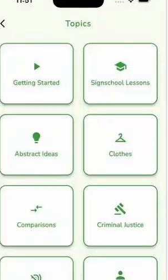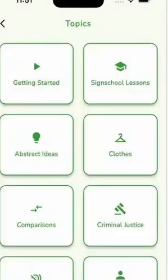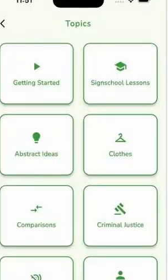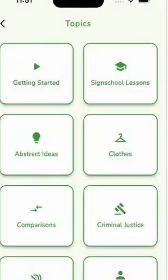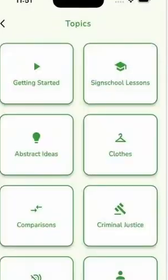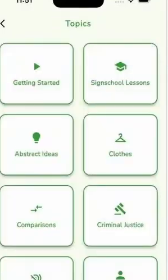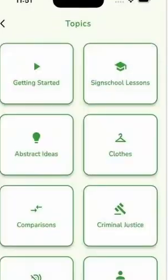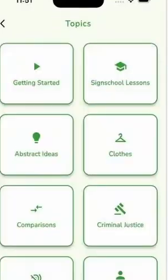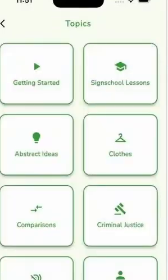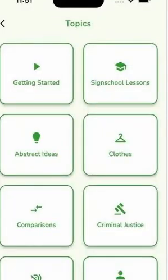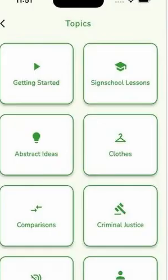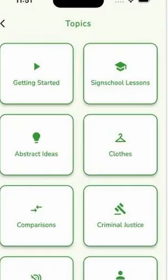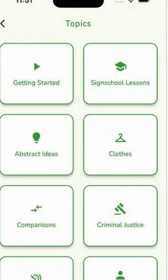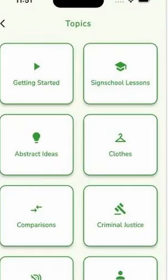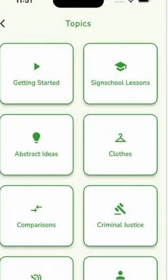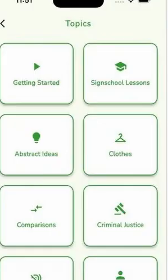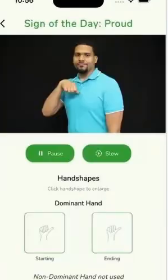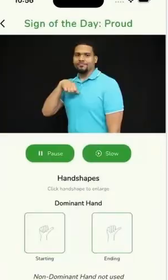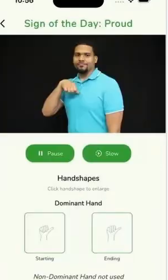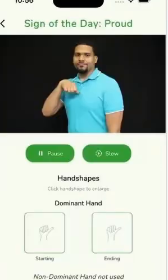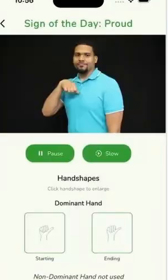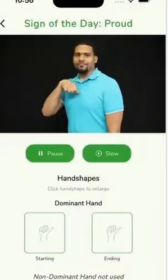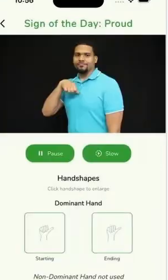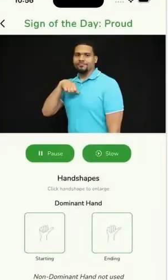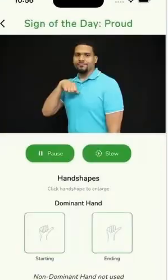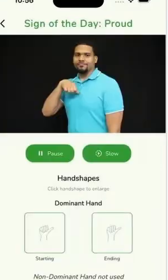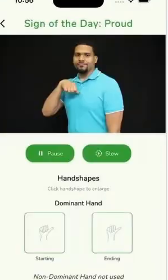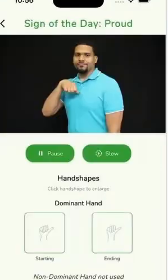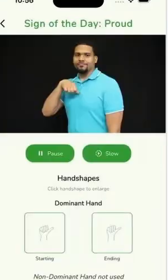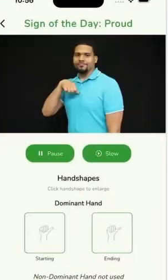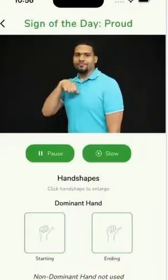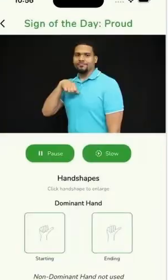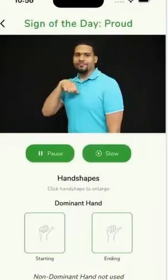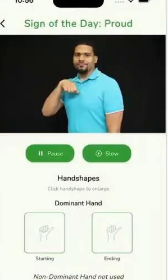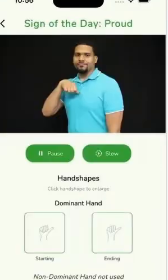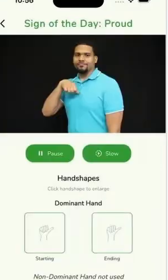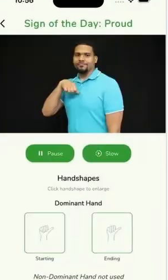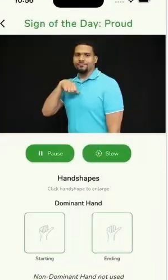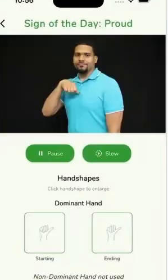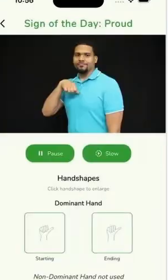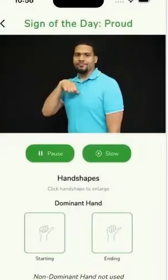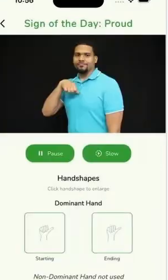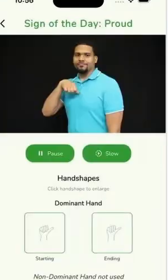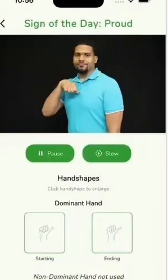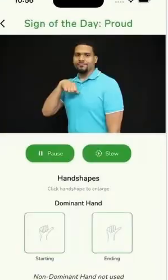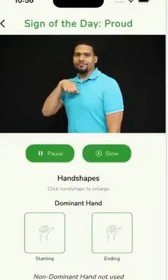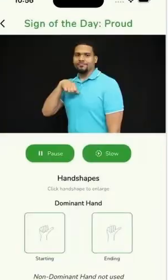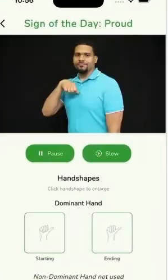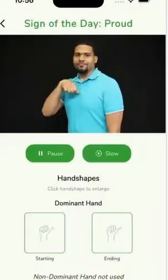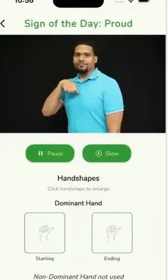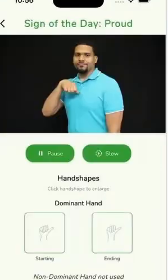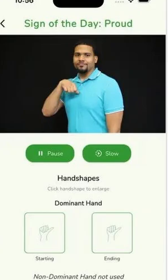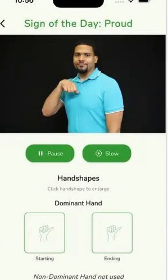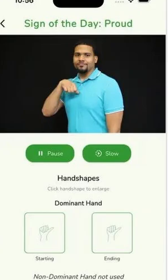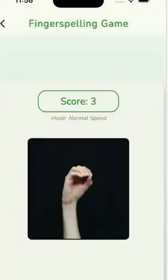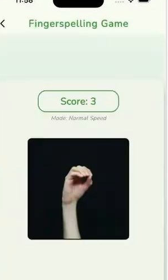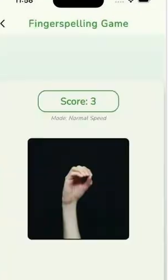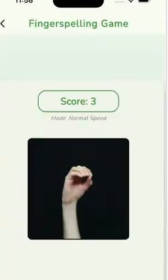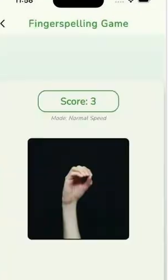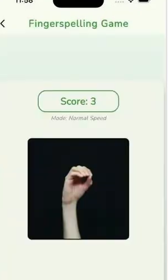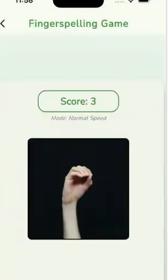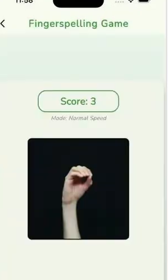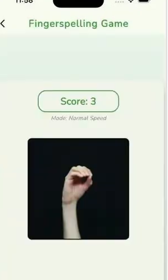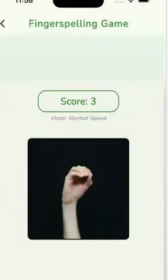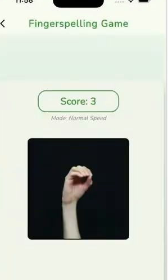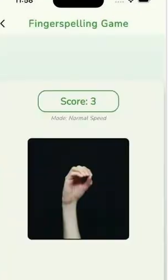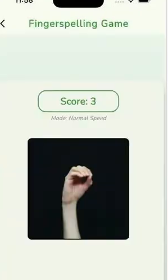Also, because it's largely self-paced, you'll need discipline to keep it going. The ideal user: someone who is serious about giving